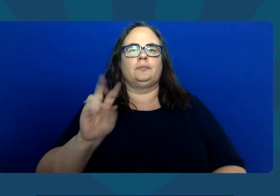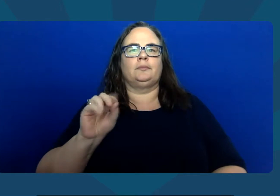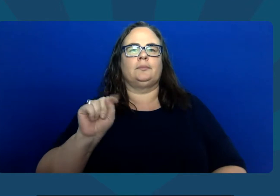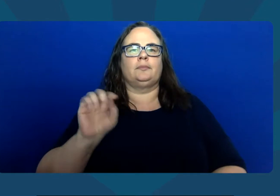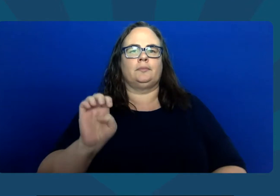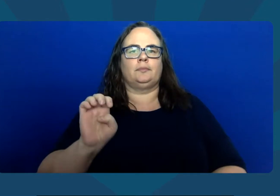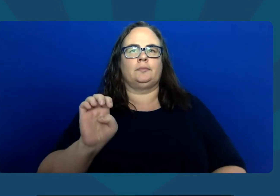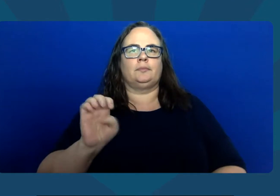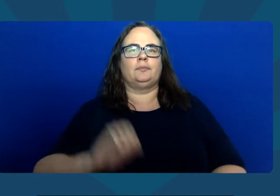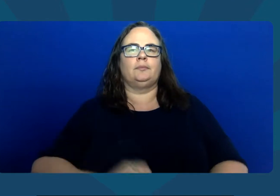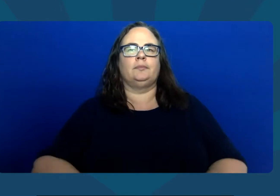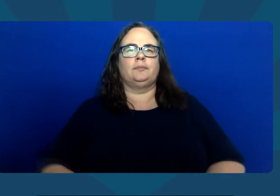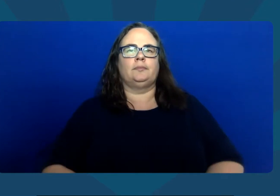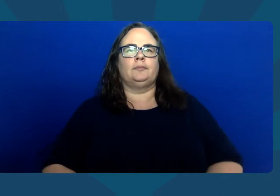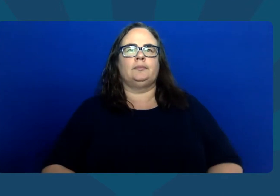www.diegorodriguez.vote.